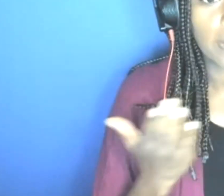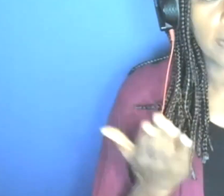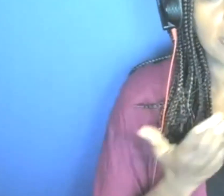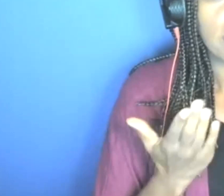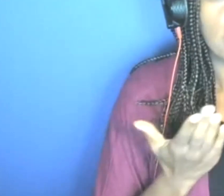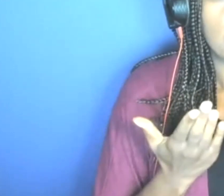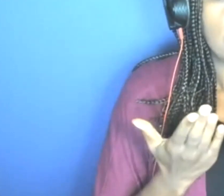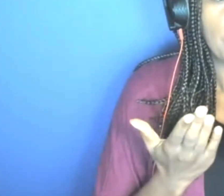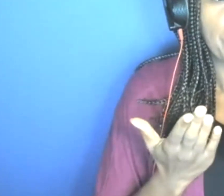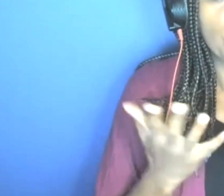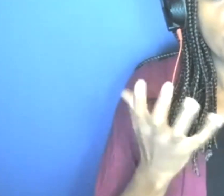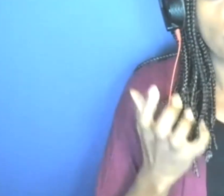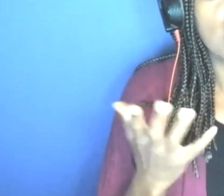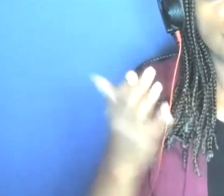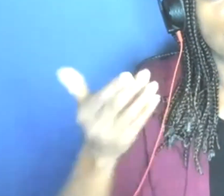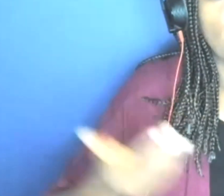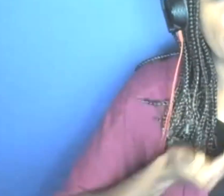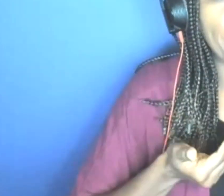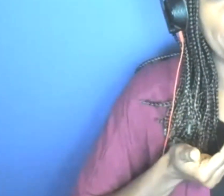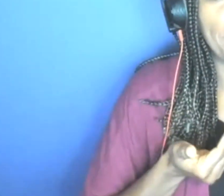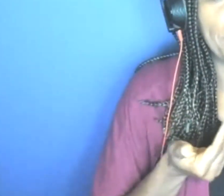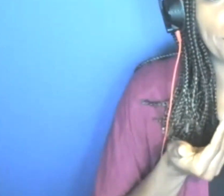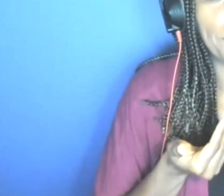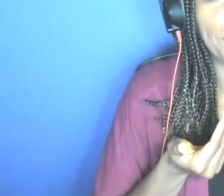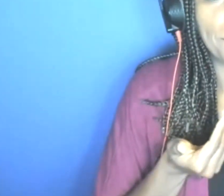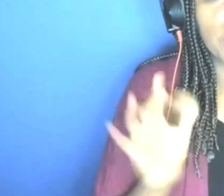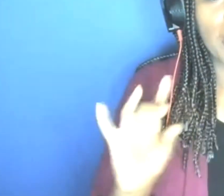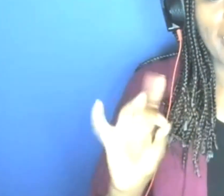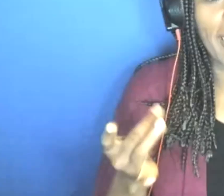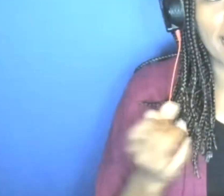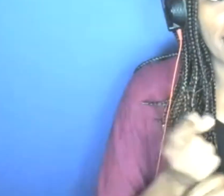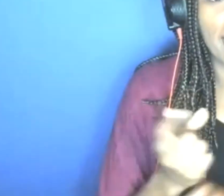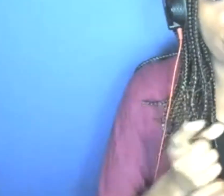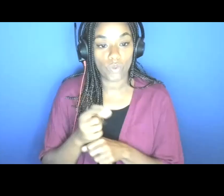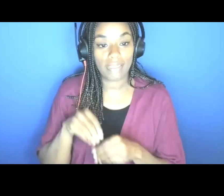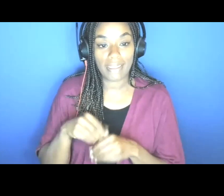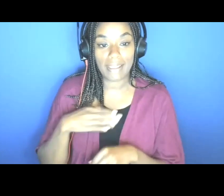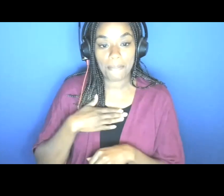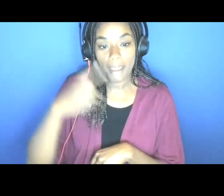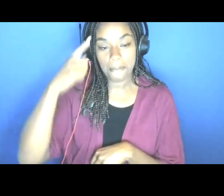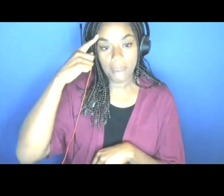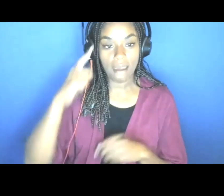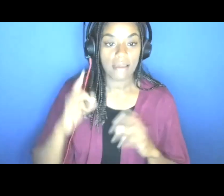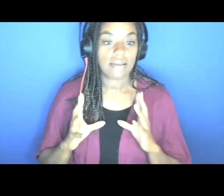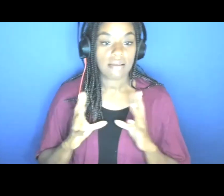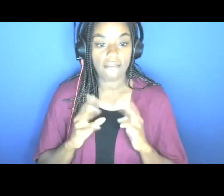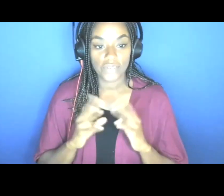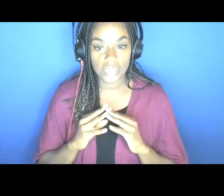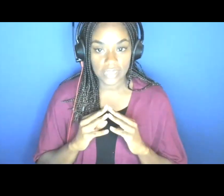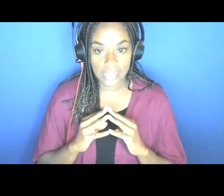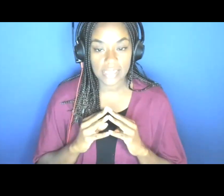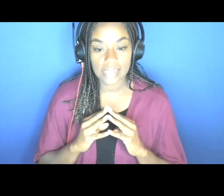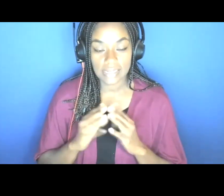We would like to welcome to our 8th annual In My Mind conference, New